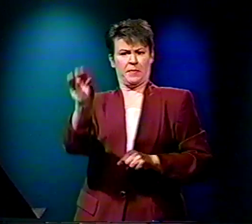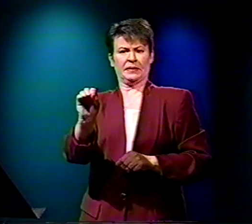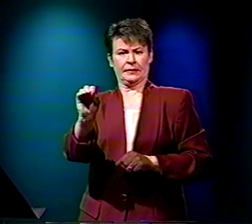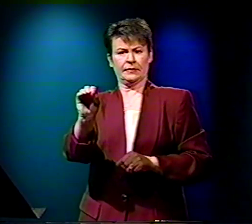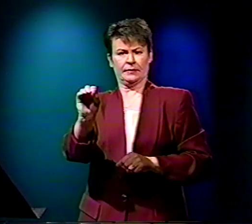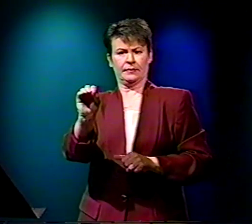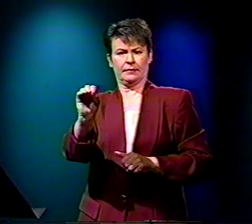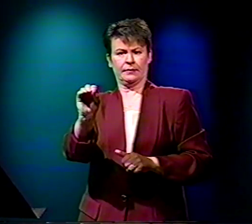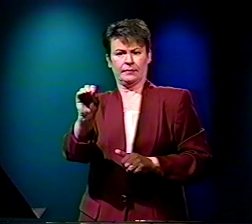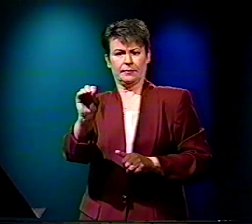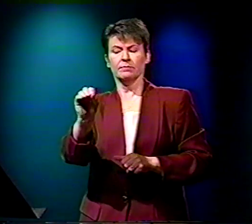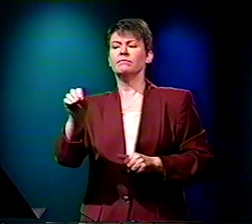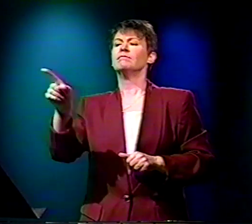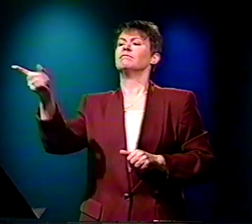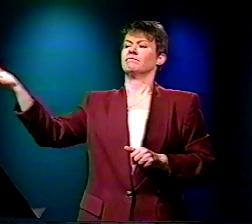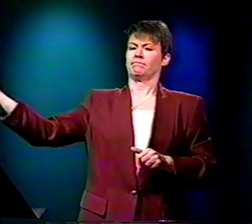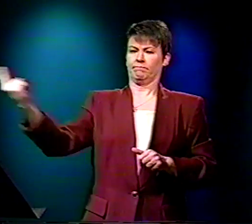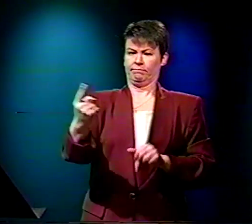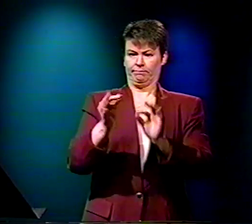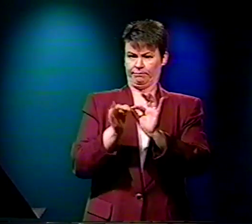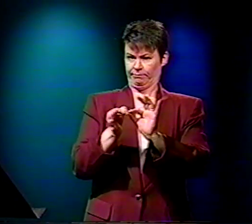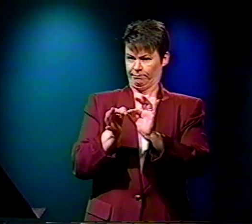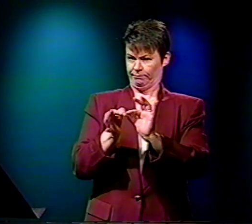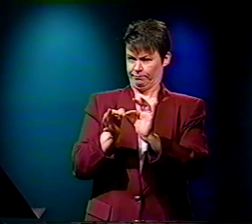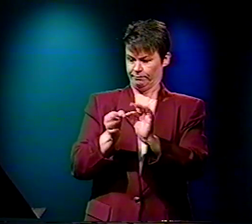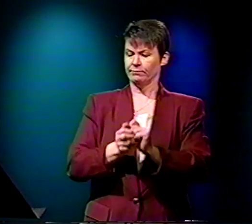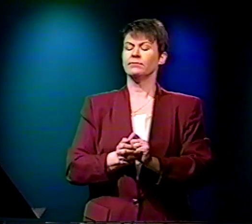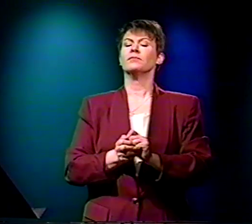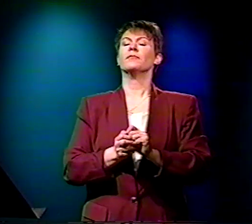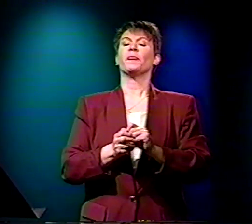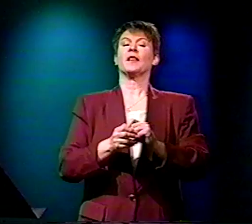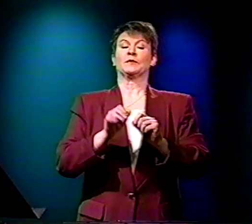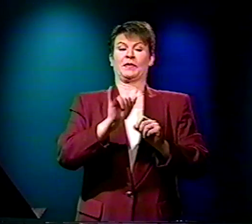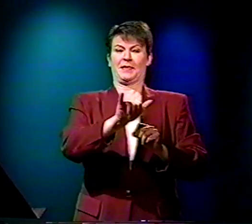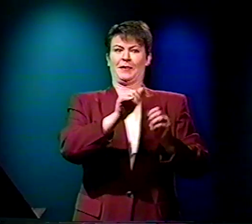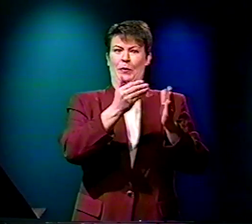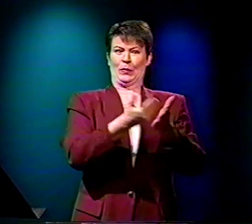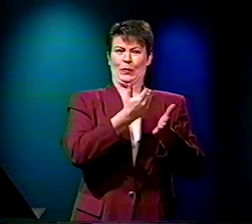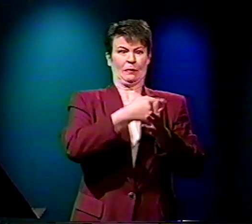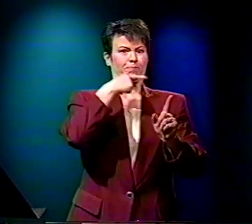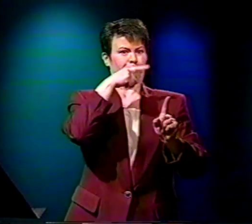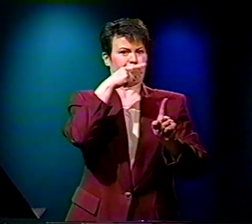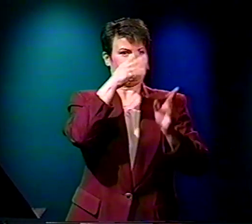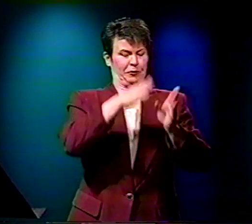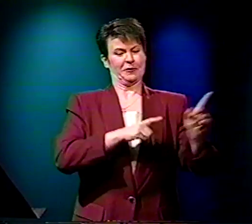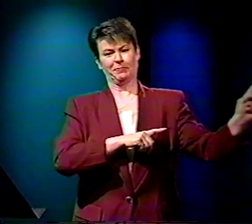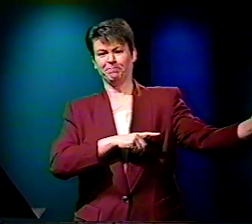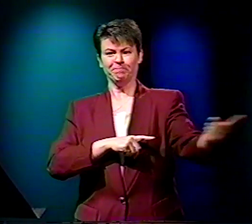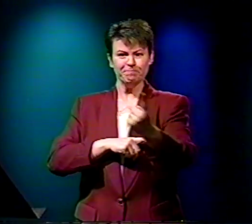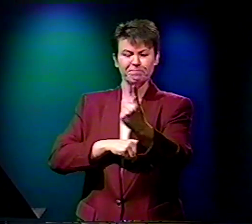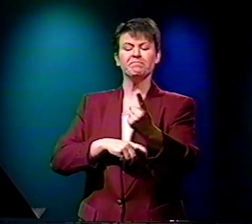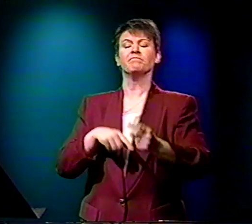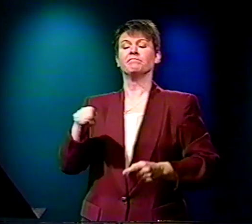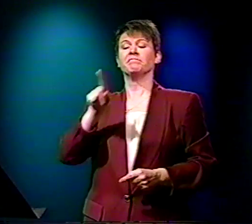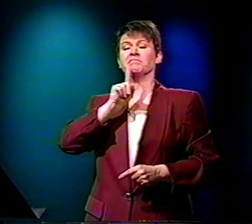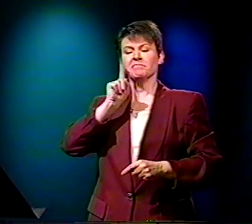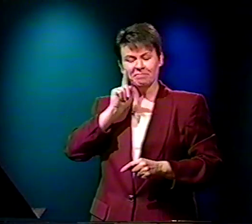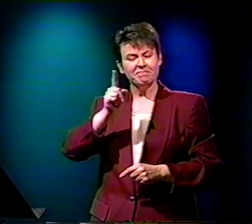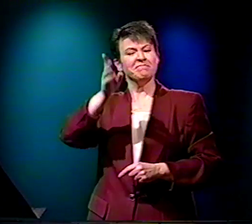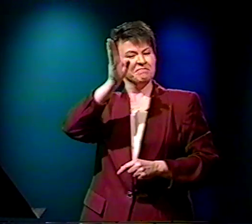that was going to be working for that particular company under him. And so he brought in an interpreter. Now this new hearing person came to see